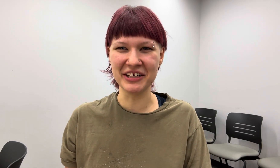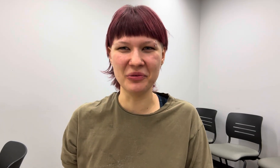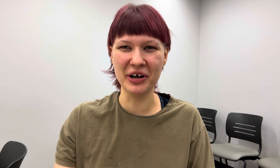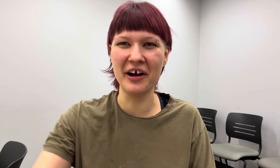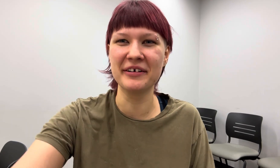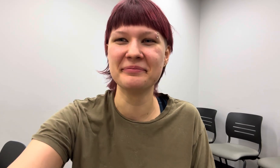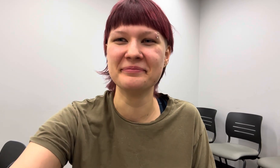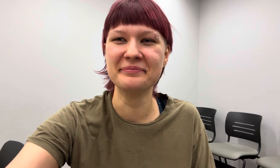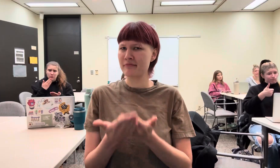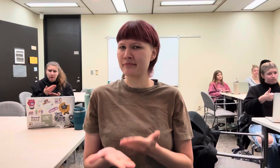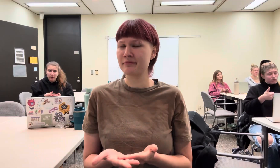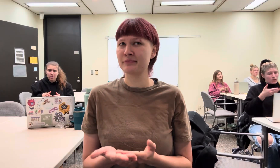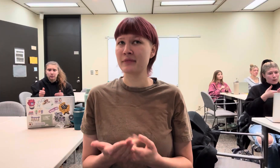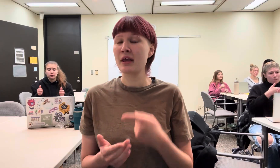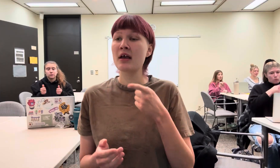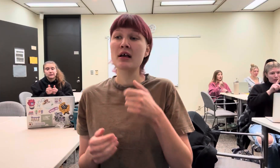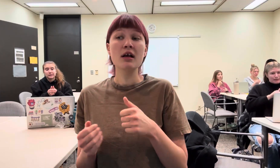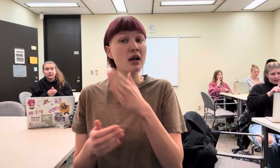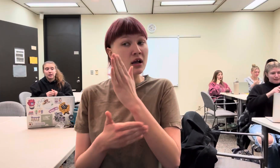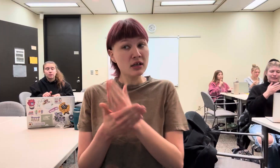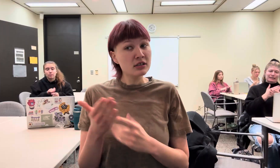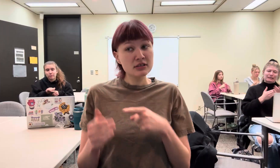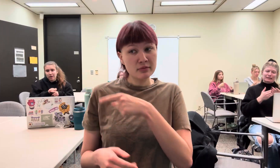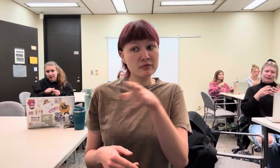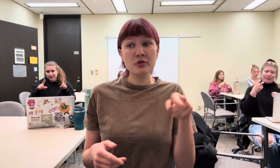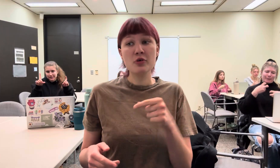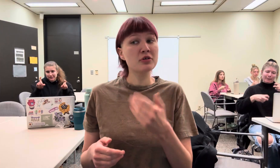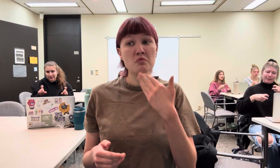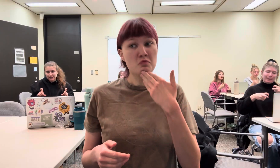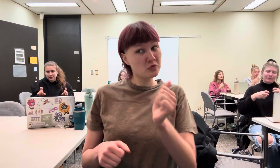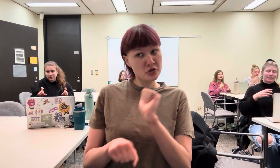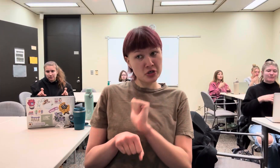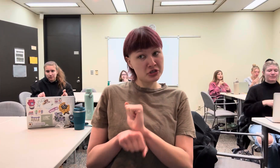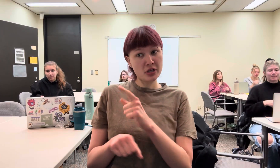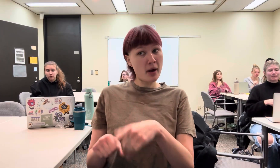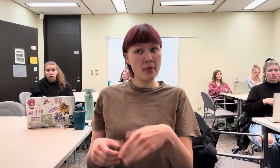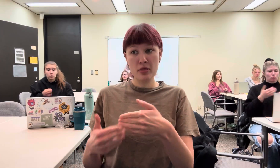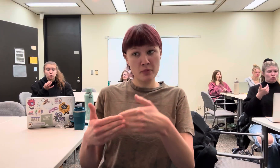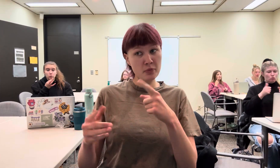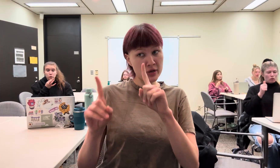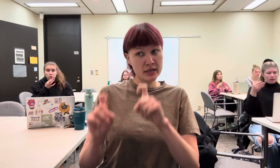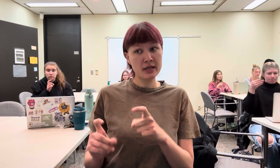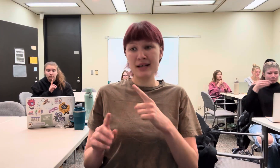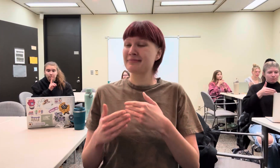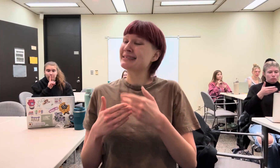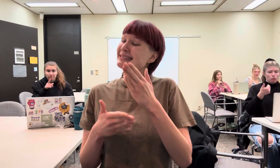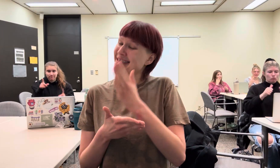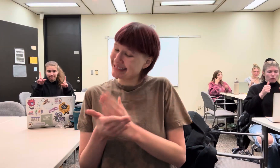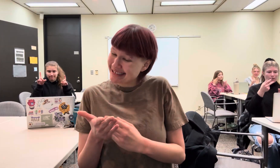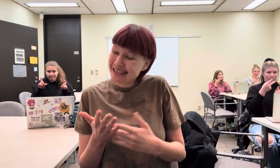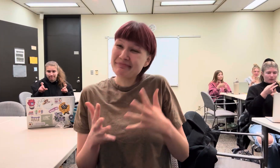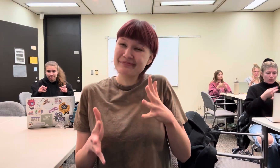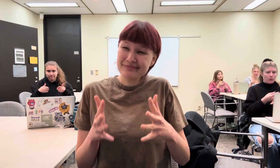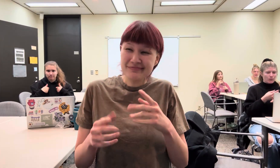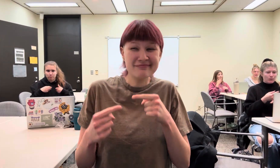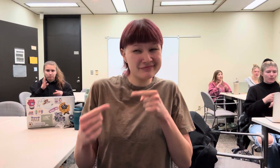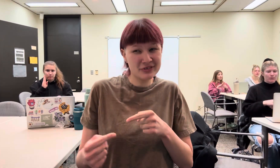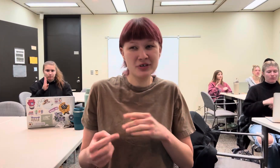work on. I got a couple pre-tests because I was trying to hone in on what we really were trying to figure out, what I was trying to figure out, and how I can better support